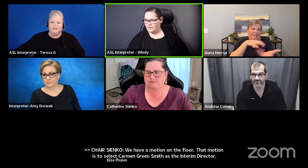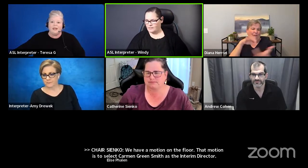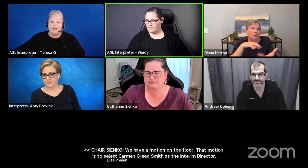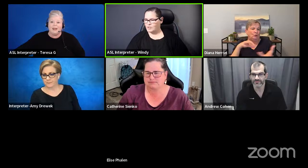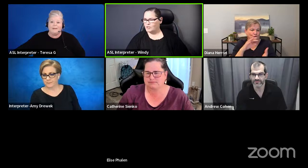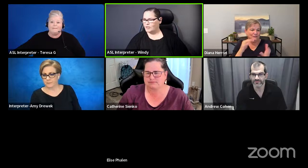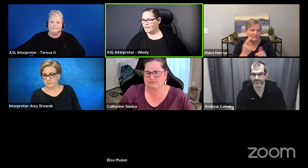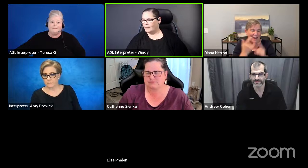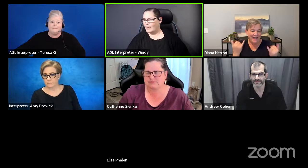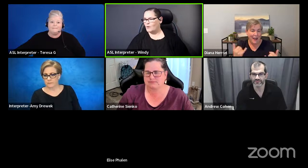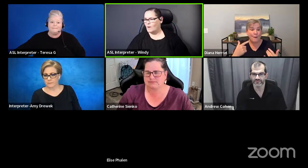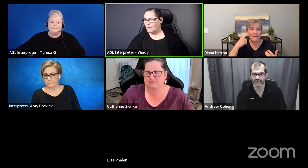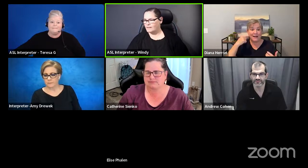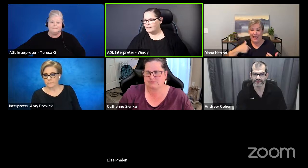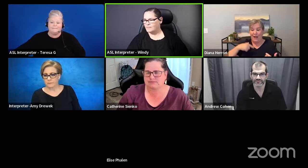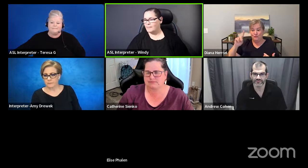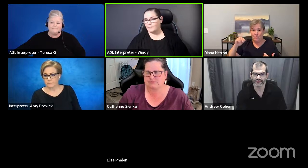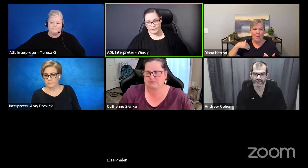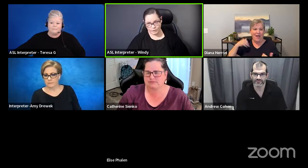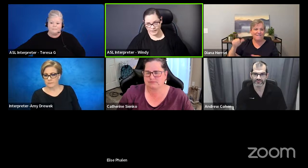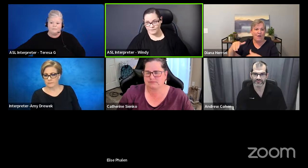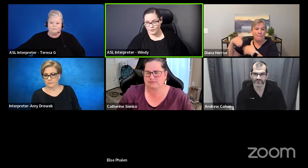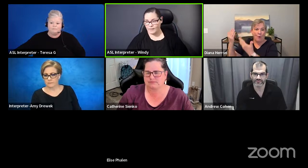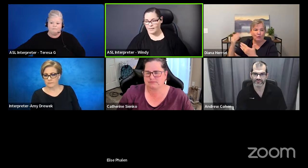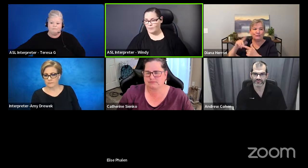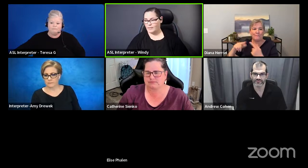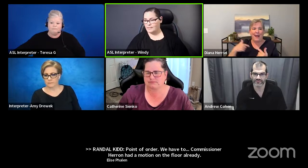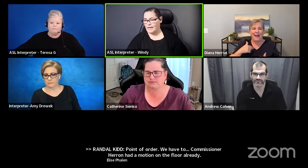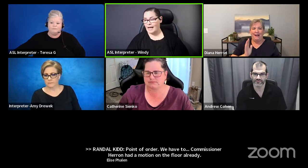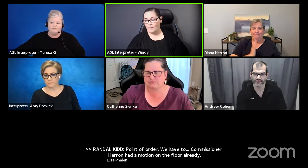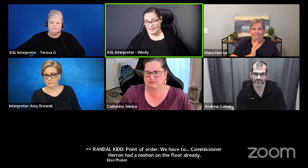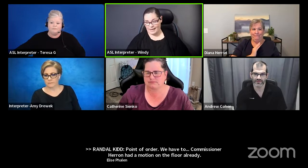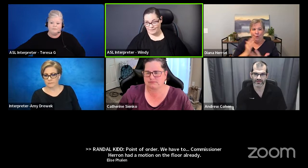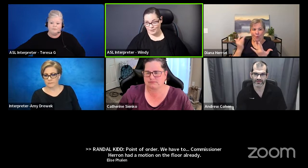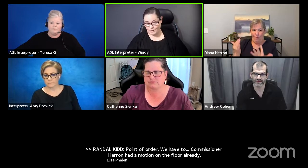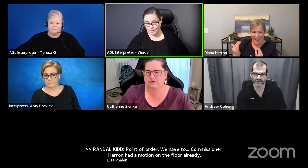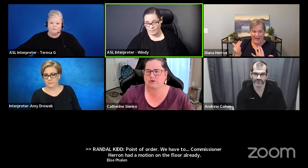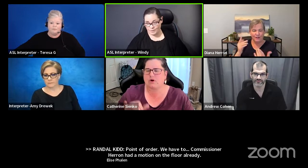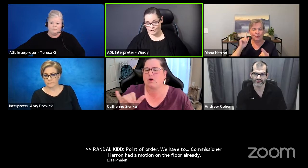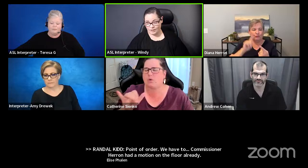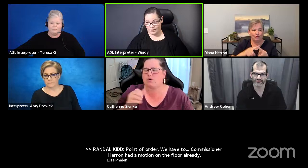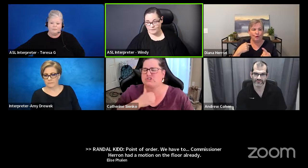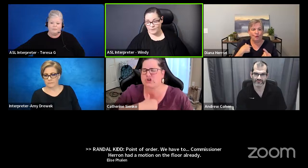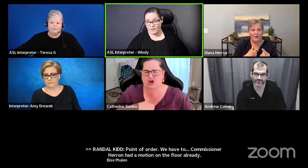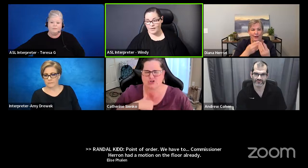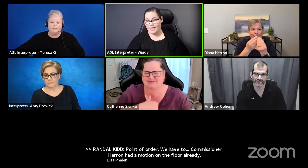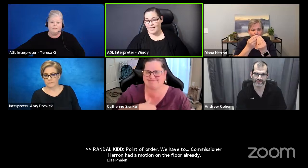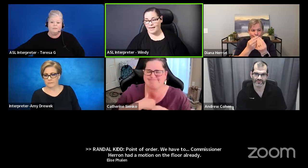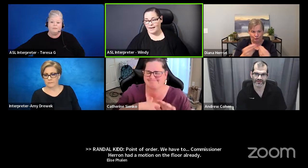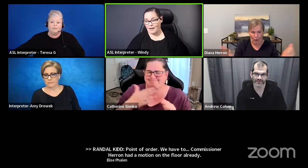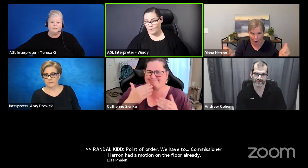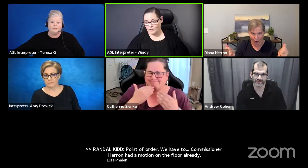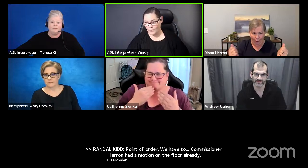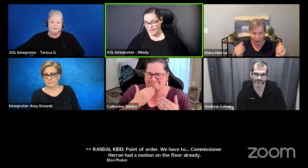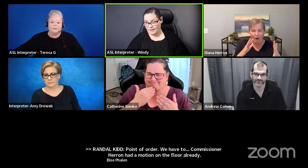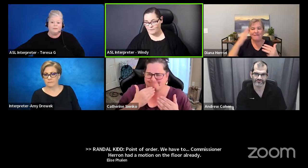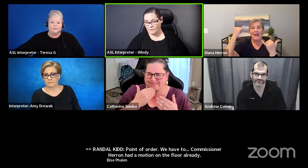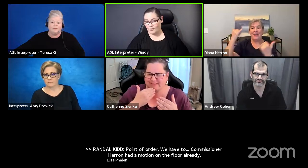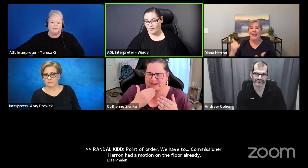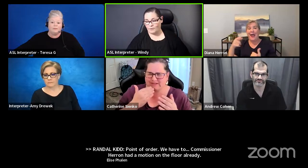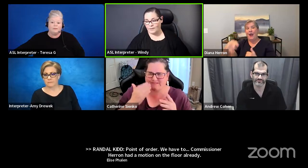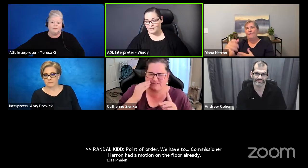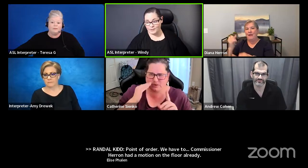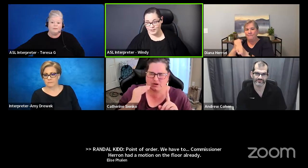Madam Chair, this is Commissioner Herron. I don't want some, I'm a little bit confused right now because I already have a motion on the floor, and I was